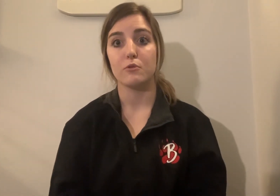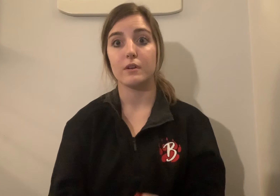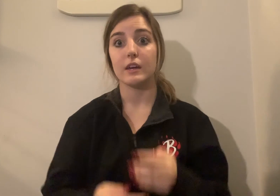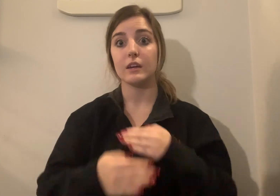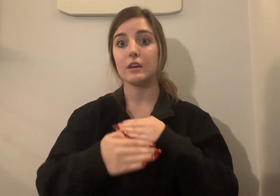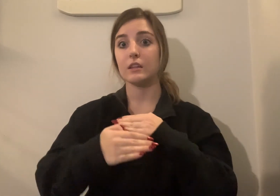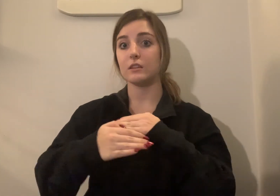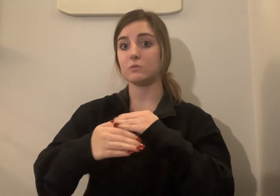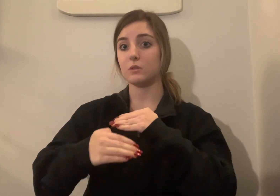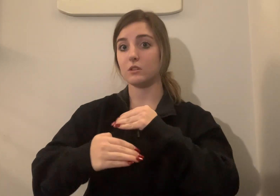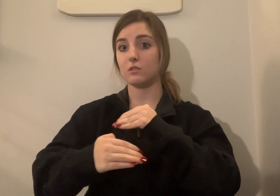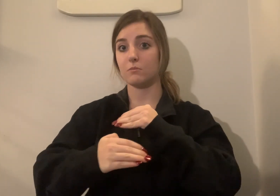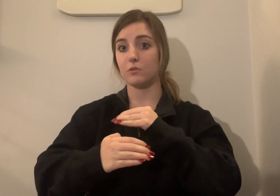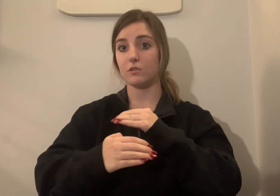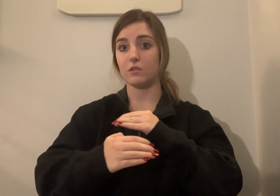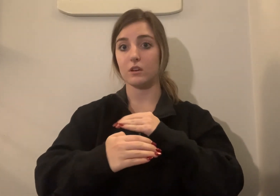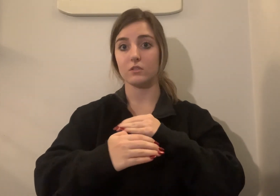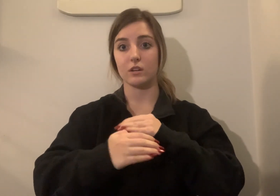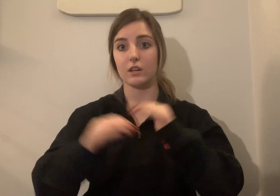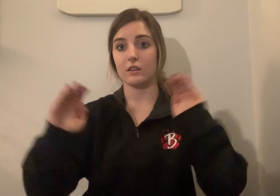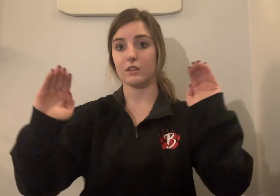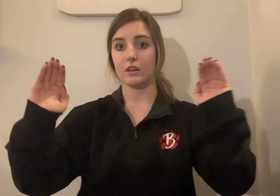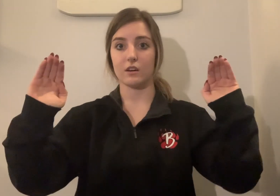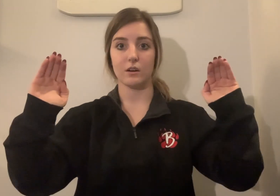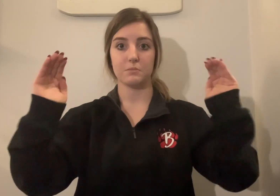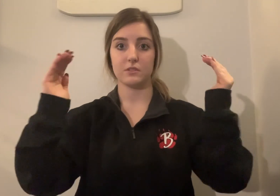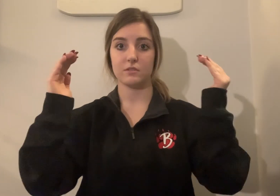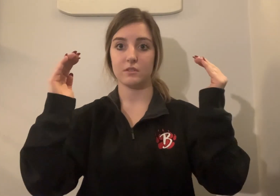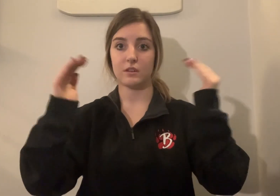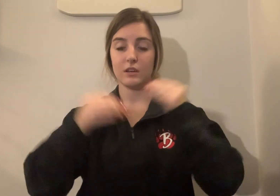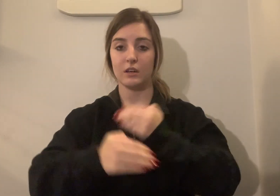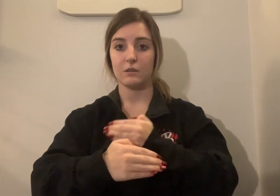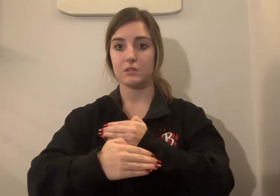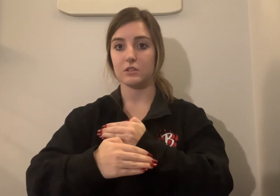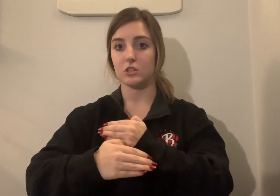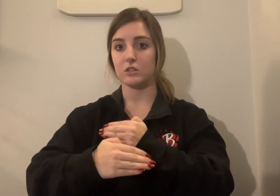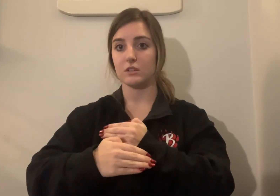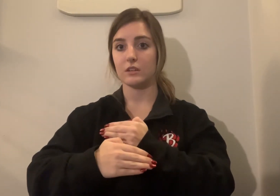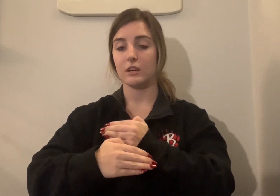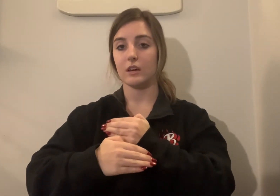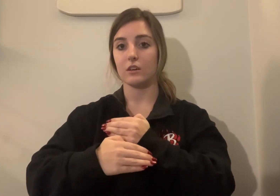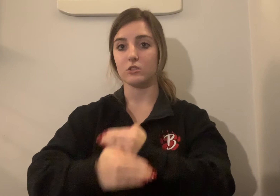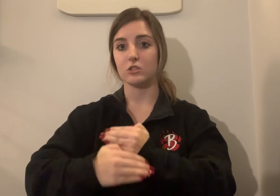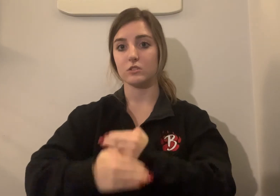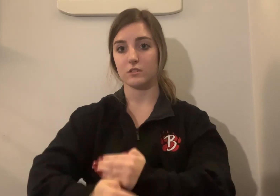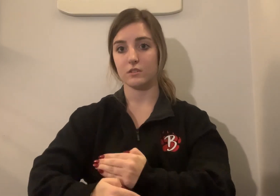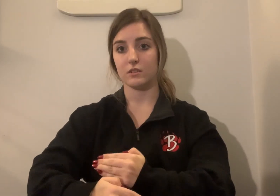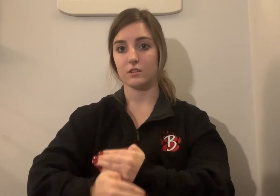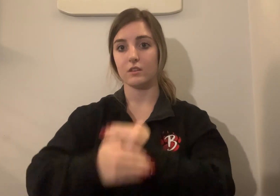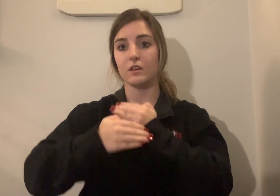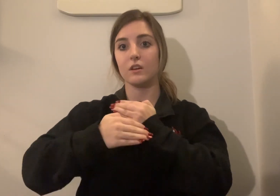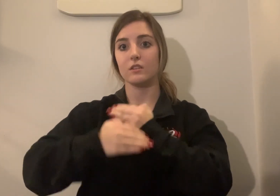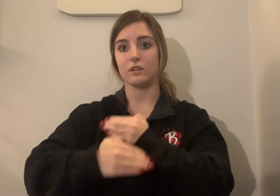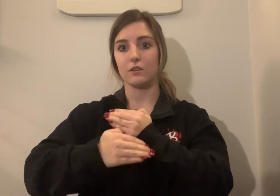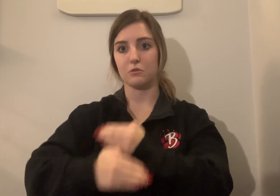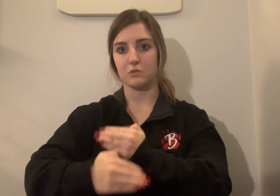Snowboarding. This one, both of your hands are kind of in like a cupped position, and you just down 3